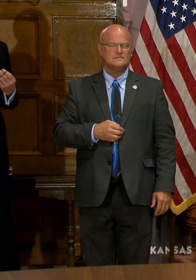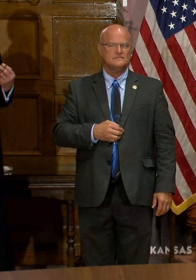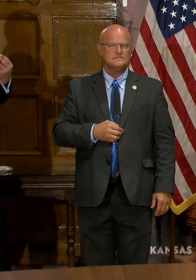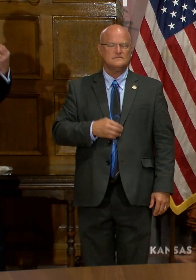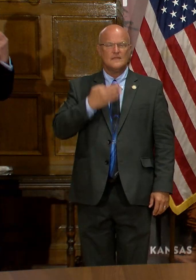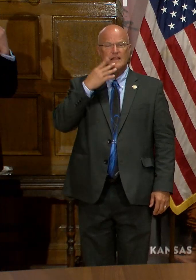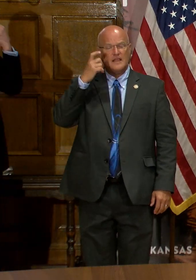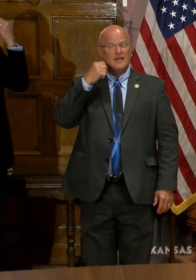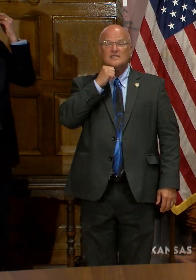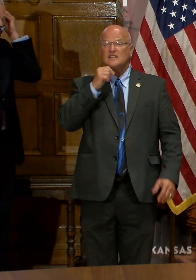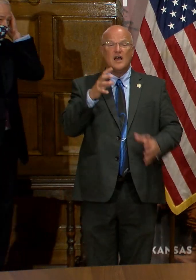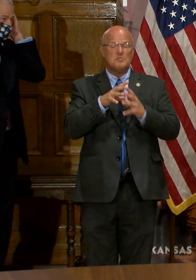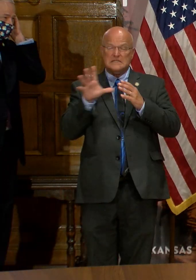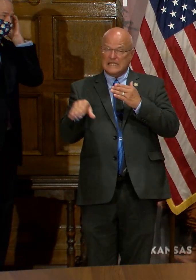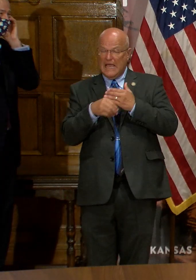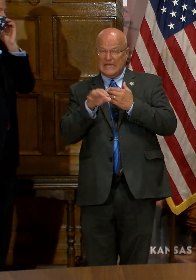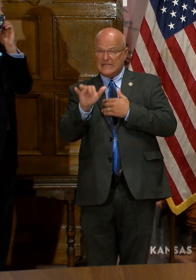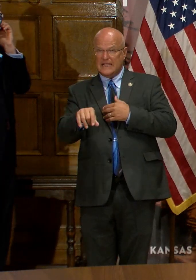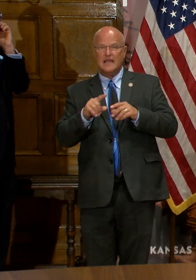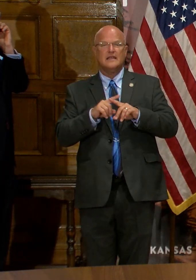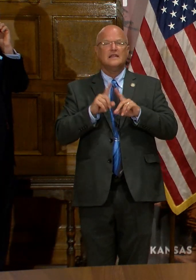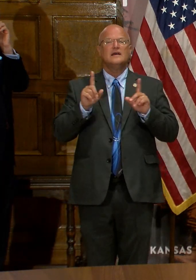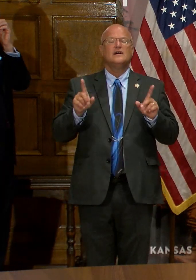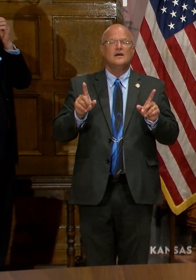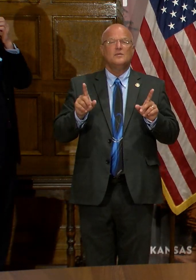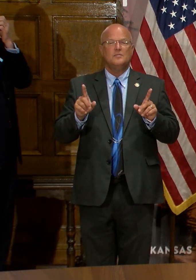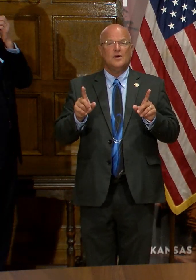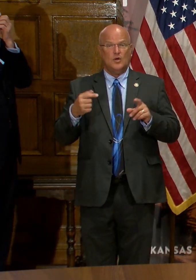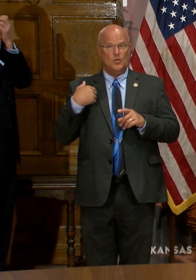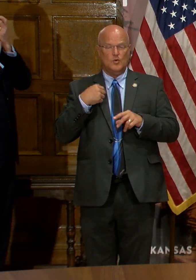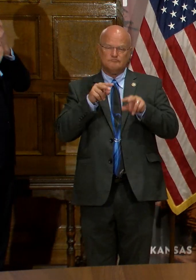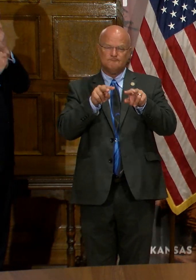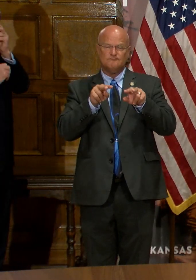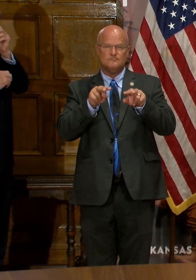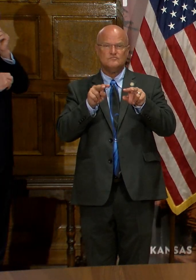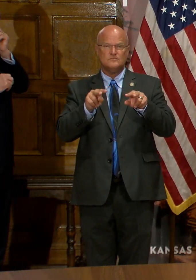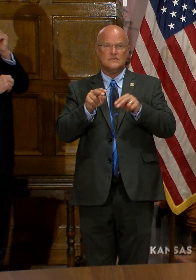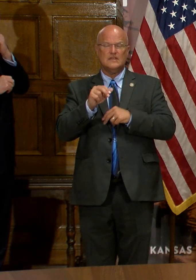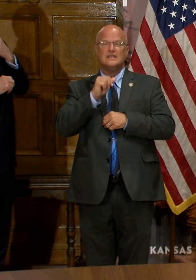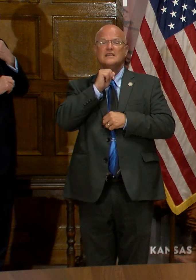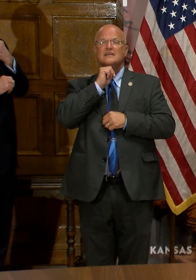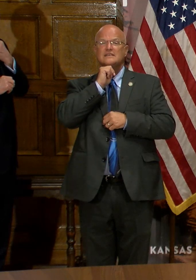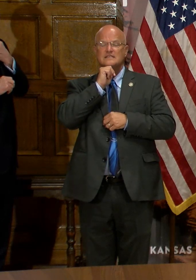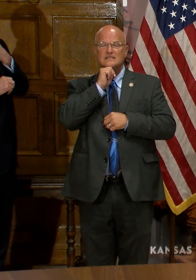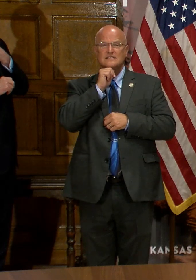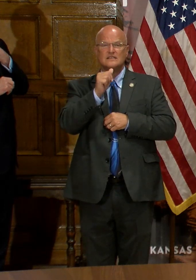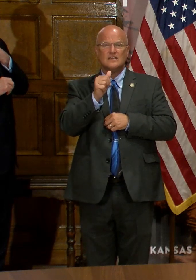Yeah, thank you, Governor. Not much to add to that, but we'll be looking at non-contingent